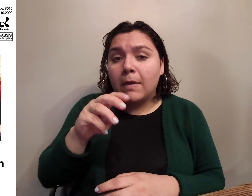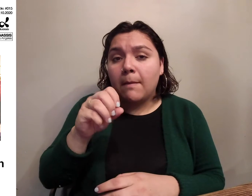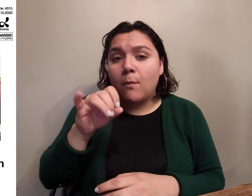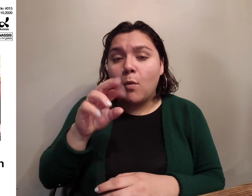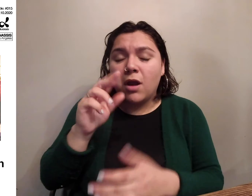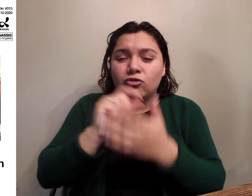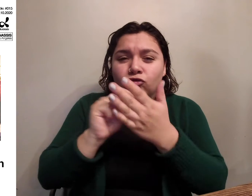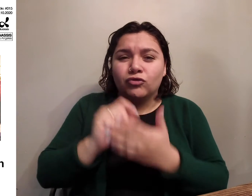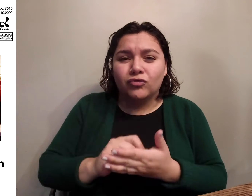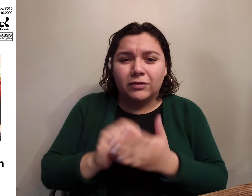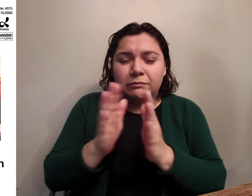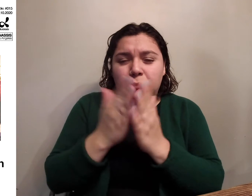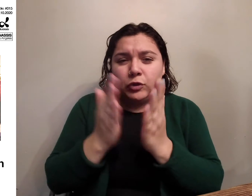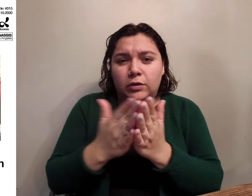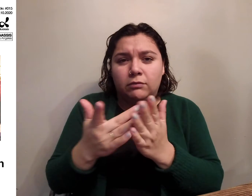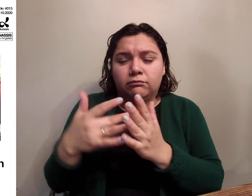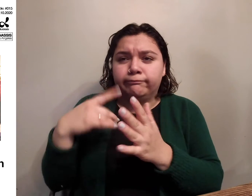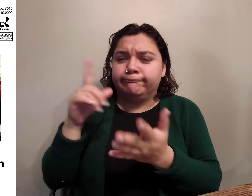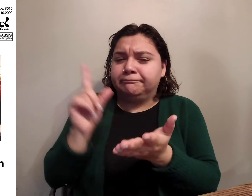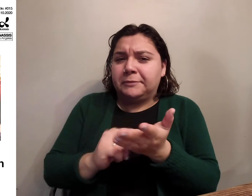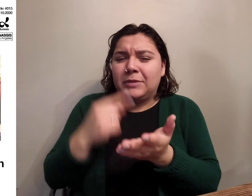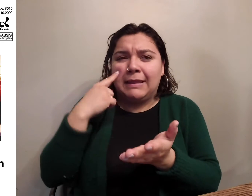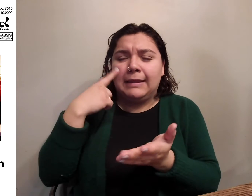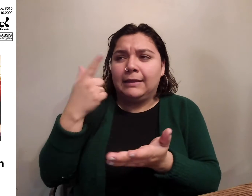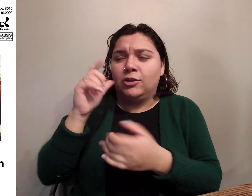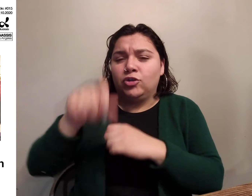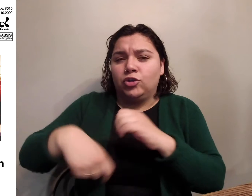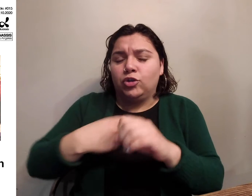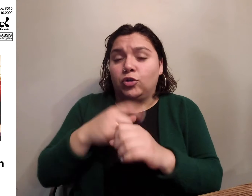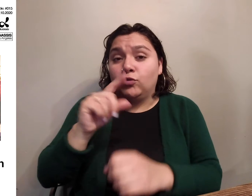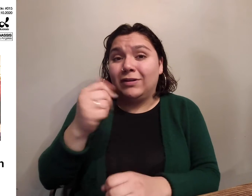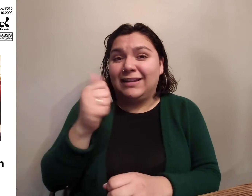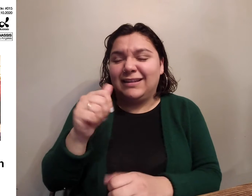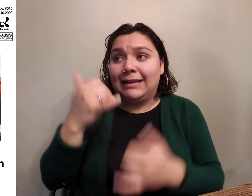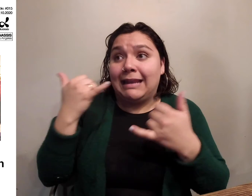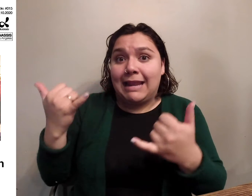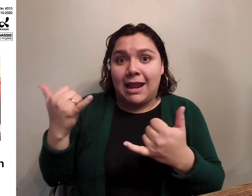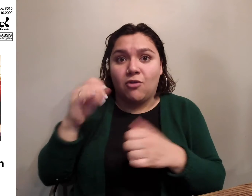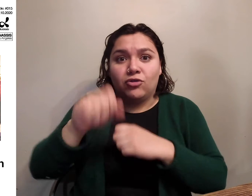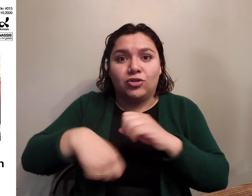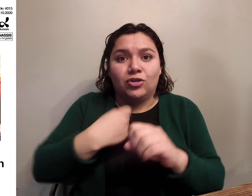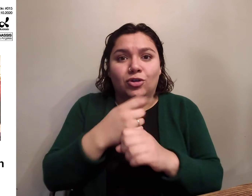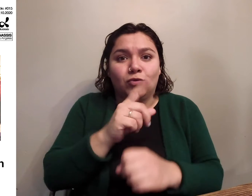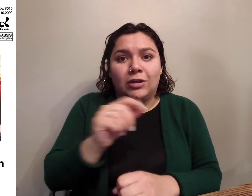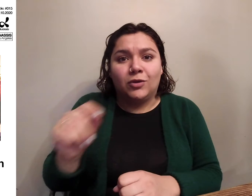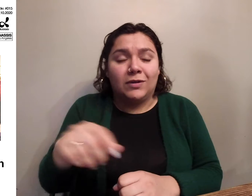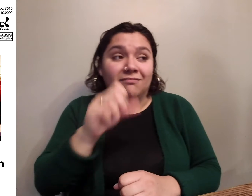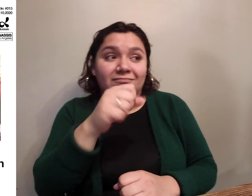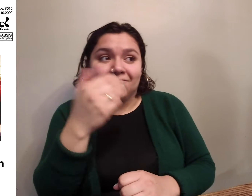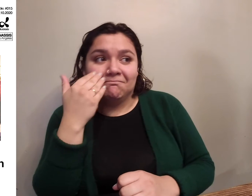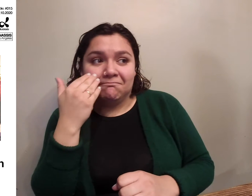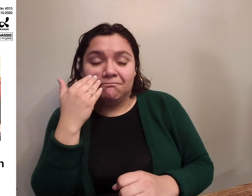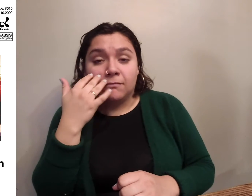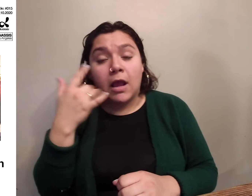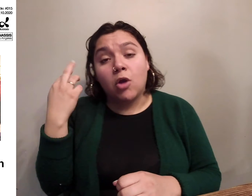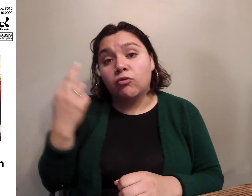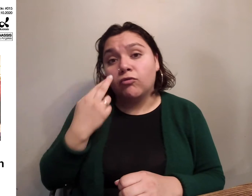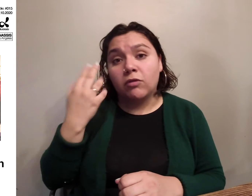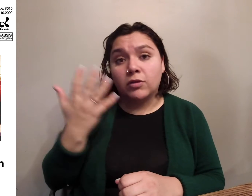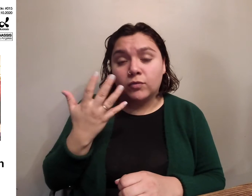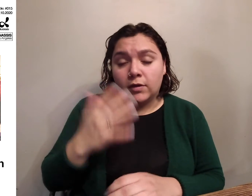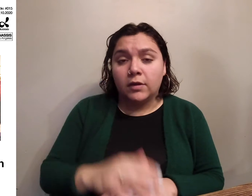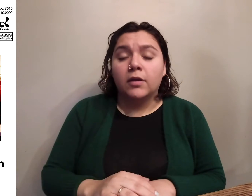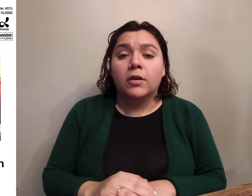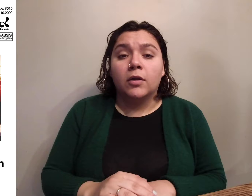in 2010, and now it's 2020. I know. And I realized that there